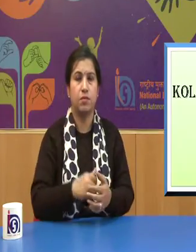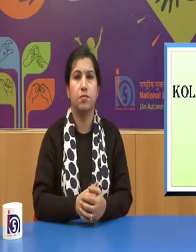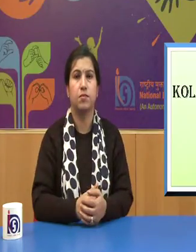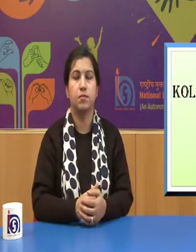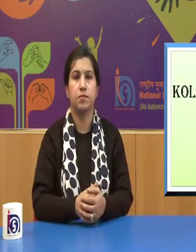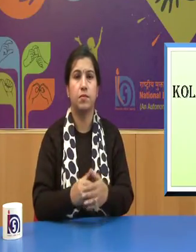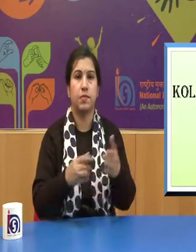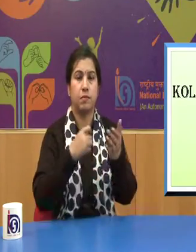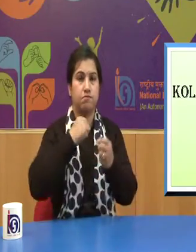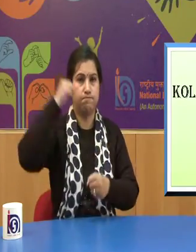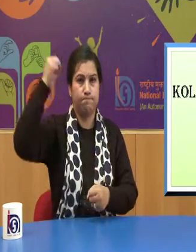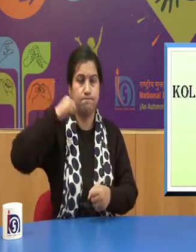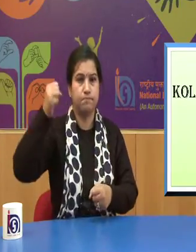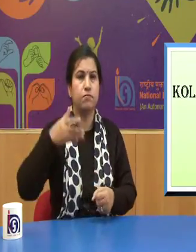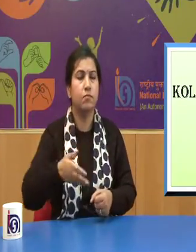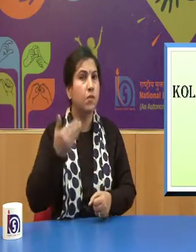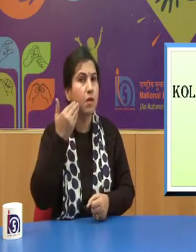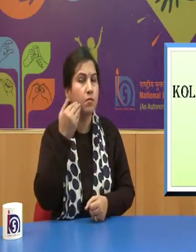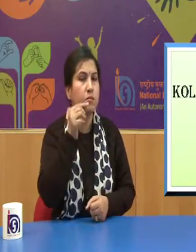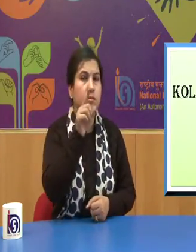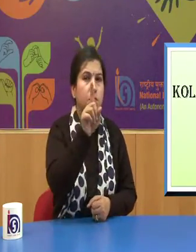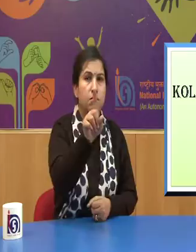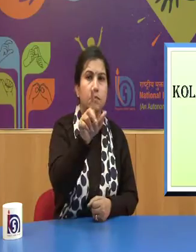This took place during the year 1831